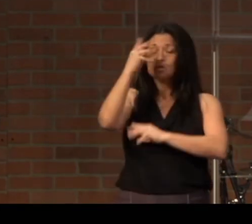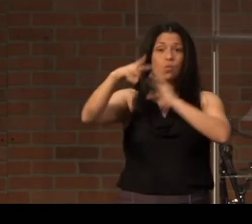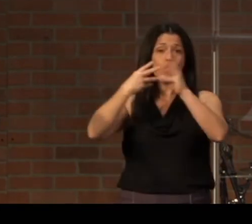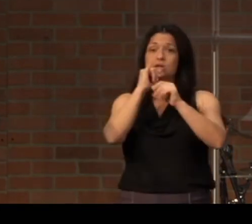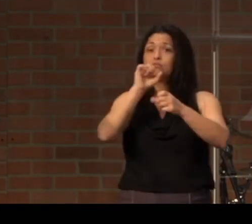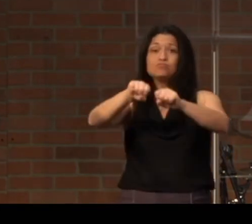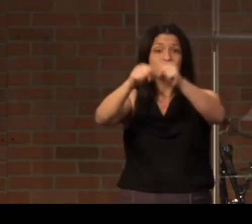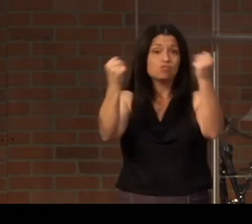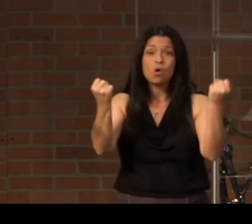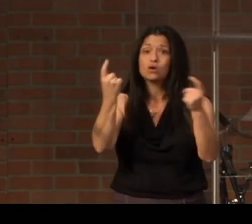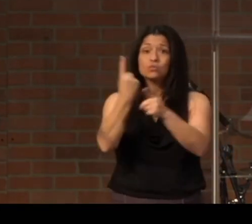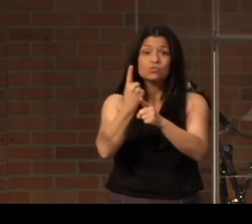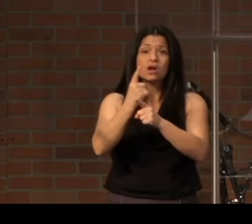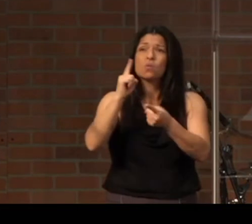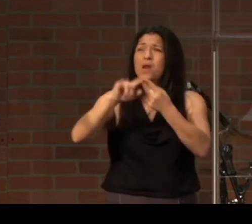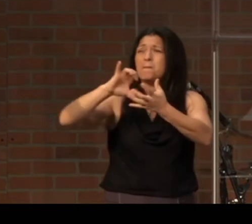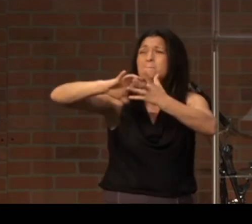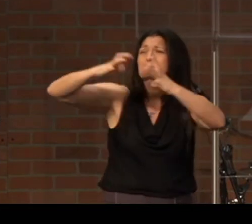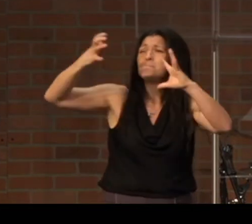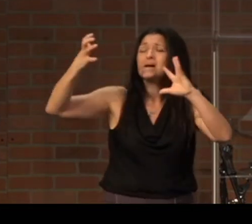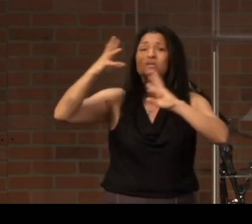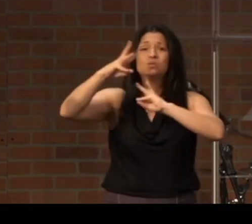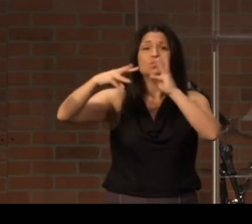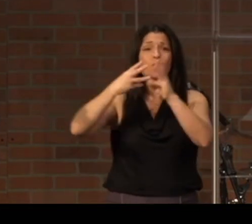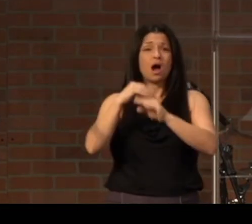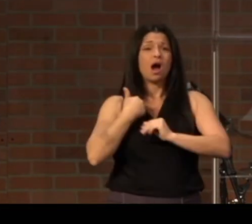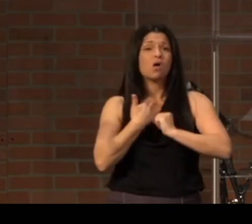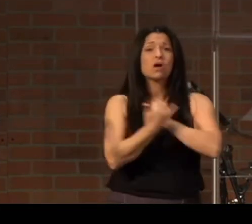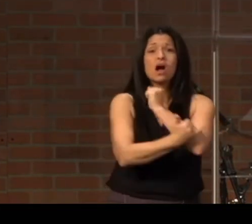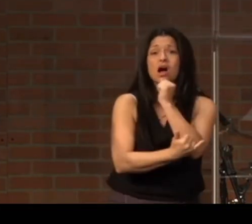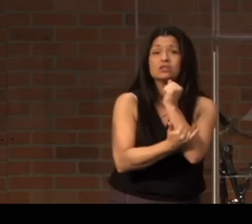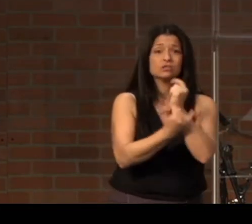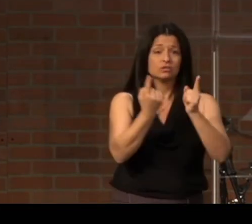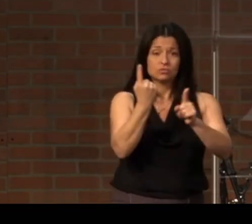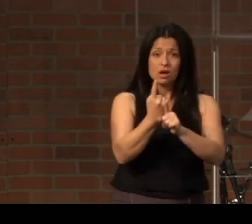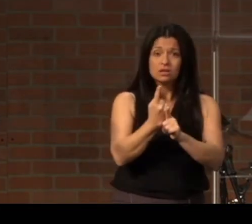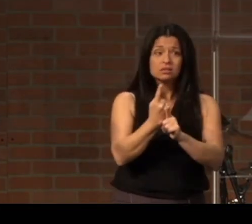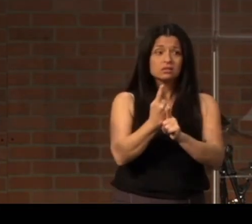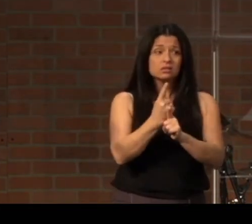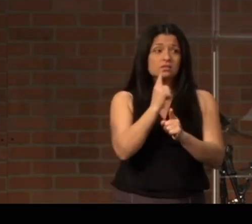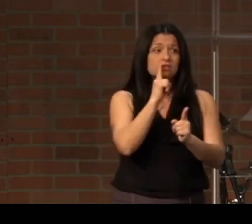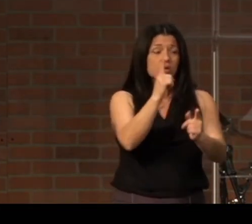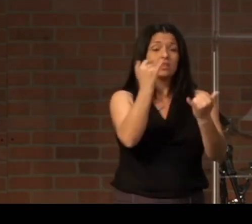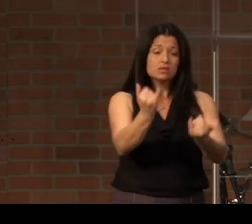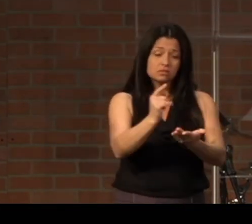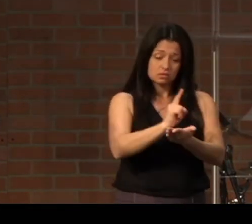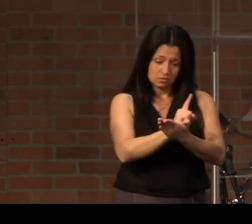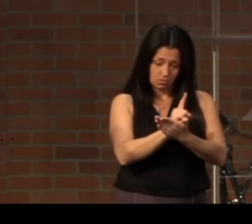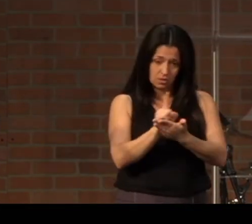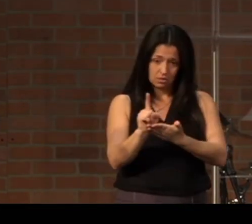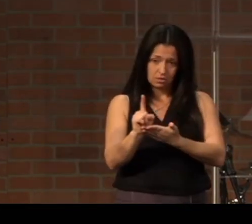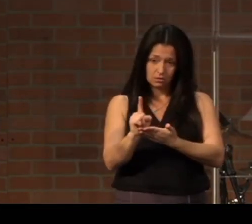about is how what a mess the world is or our country is. And so this week,